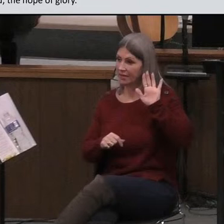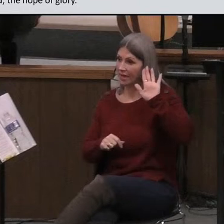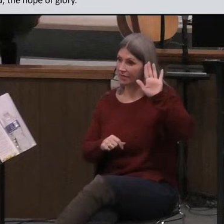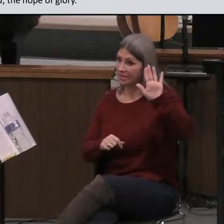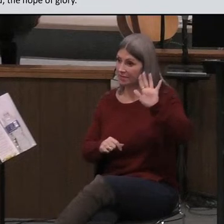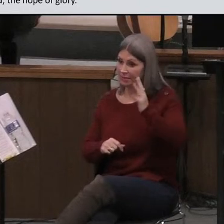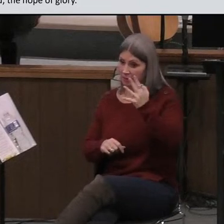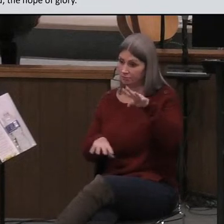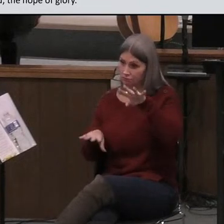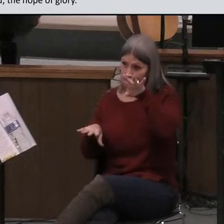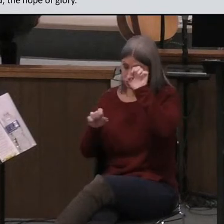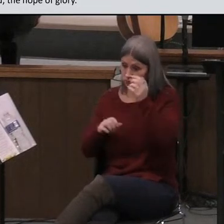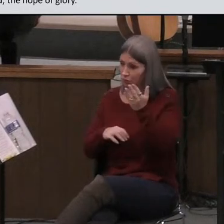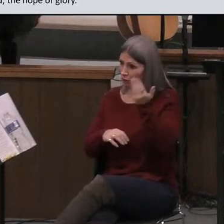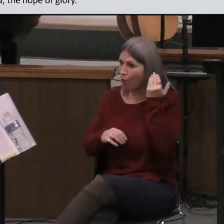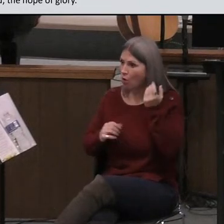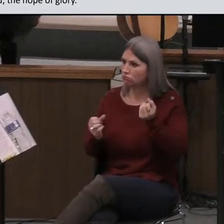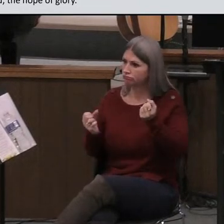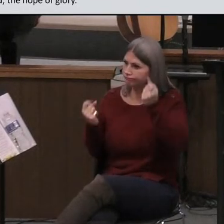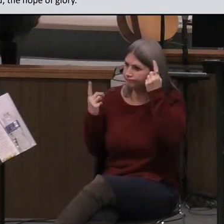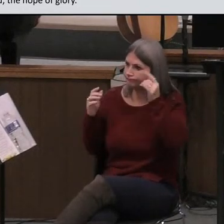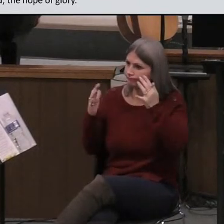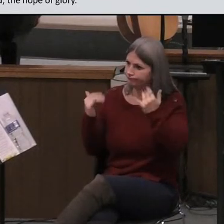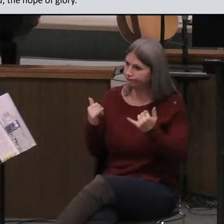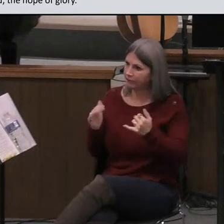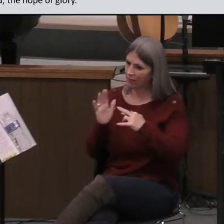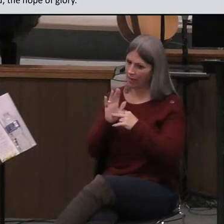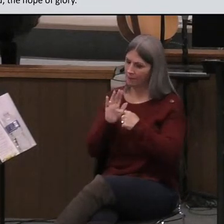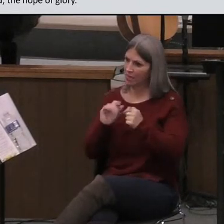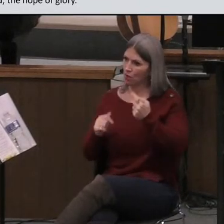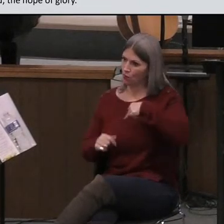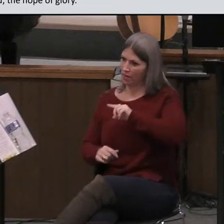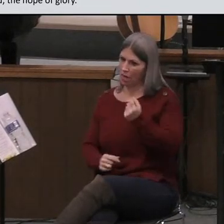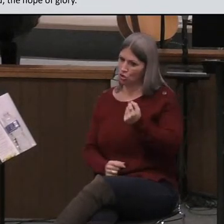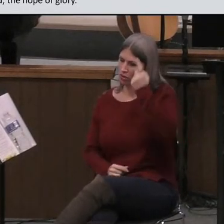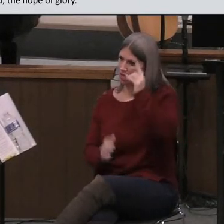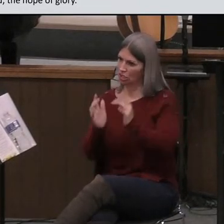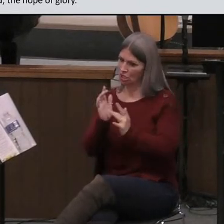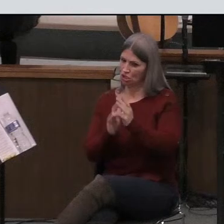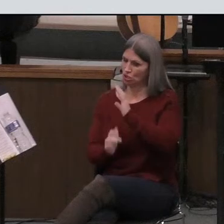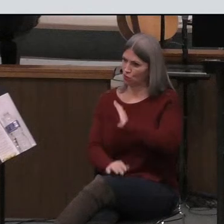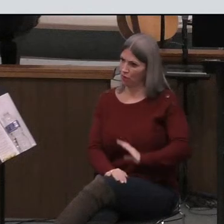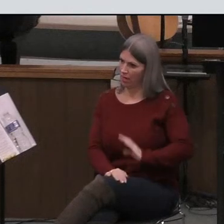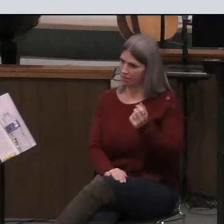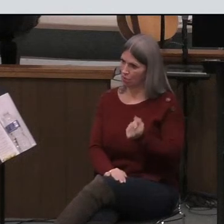mystery, which is Christ in you, the hope of glory.